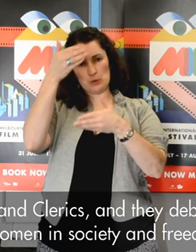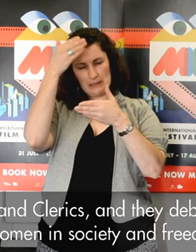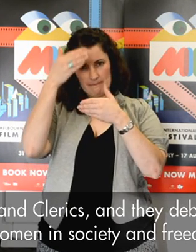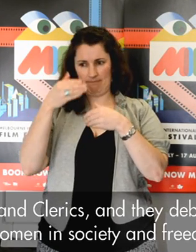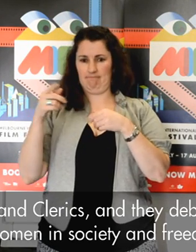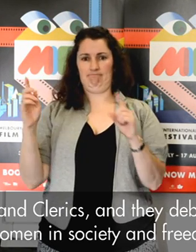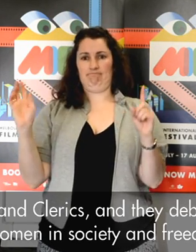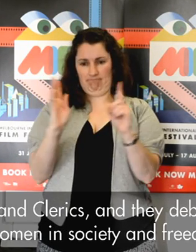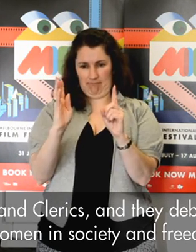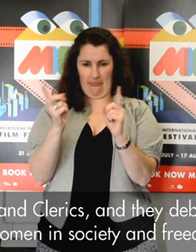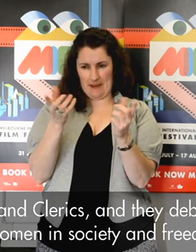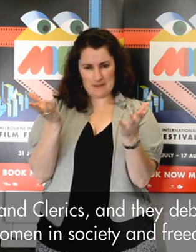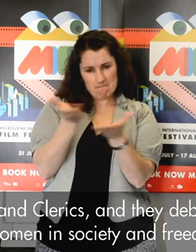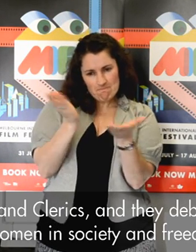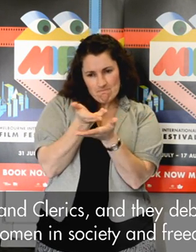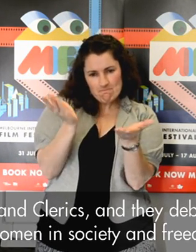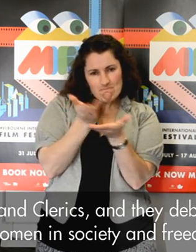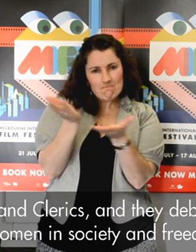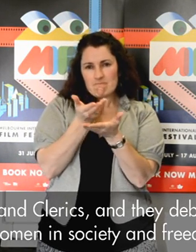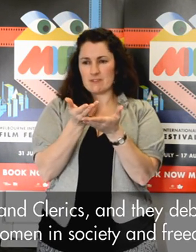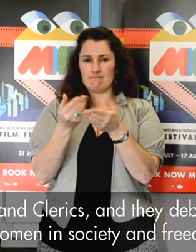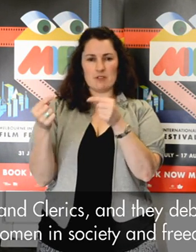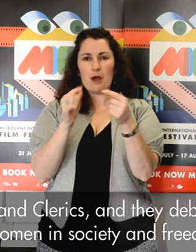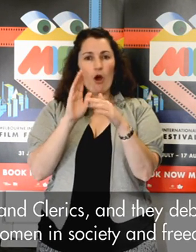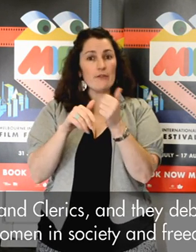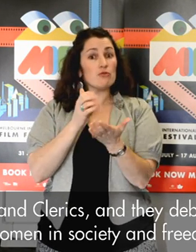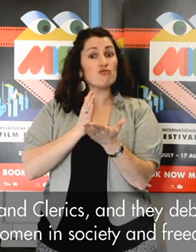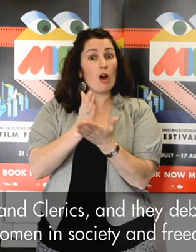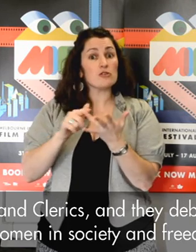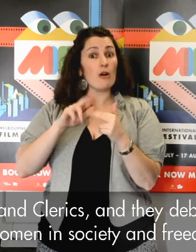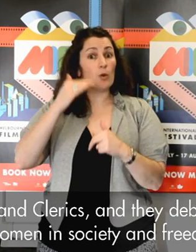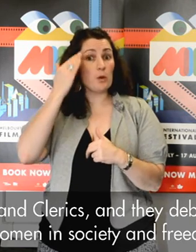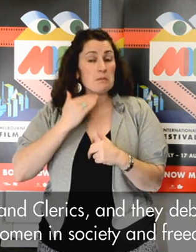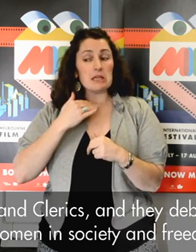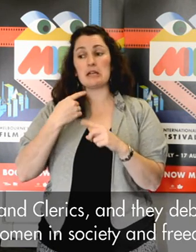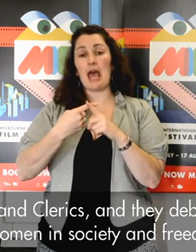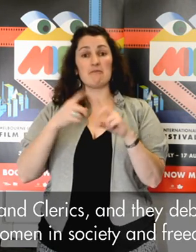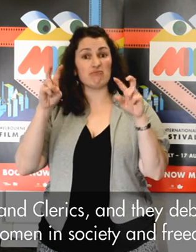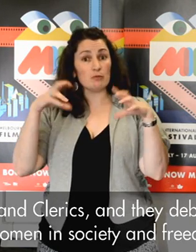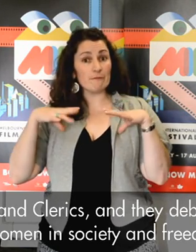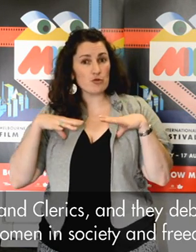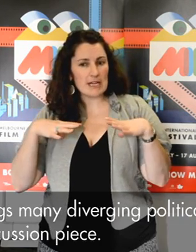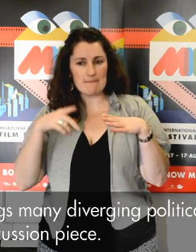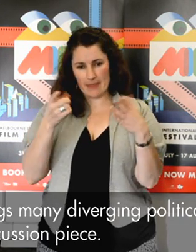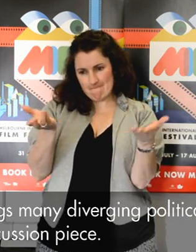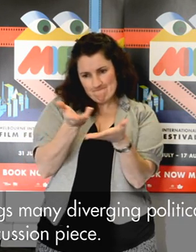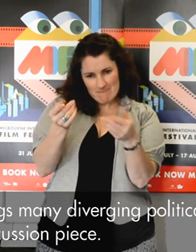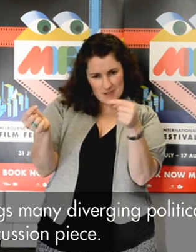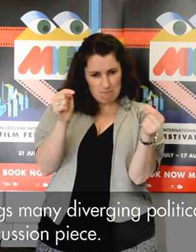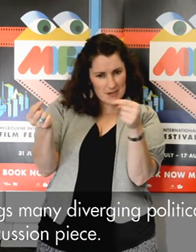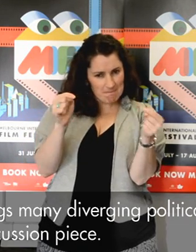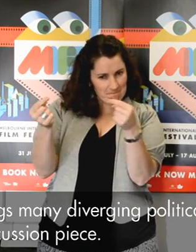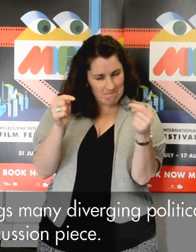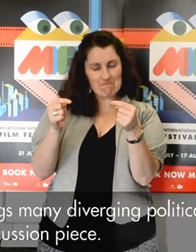rights of women, the role of women in a society, and freedom as a broad concept. The film brings